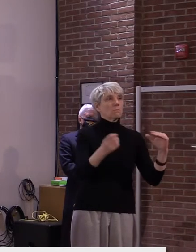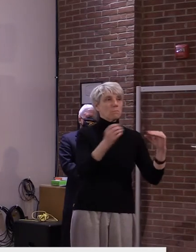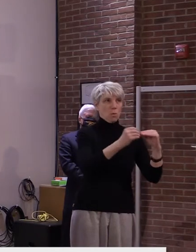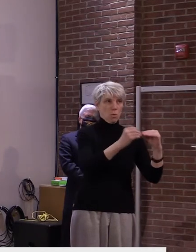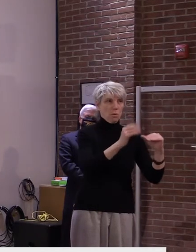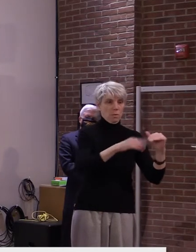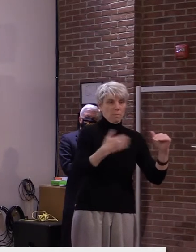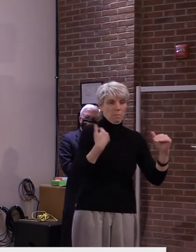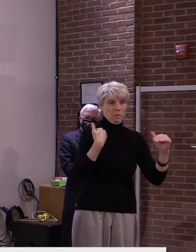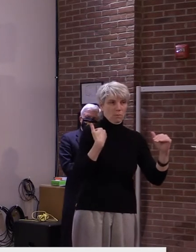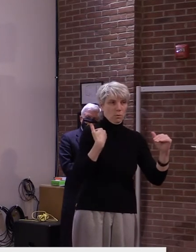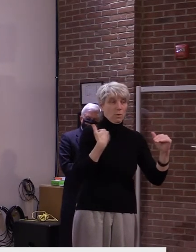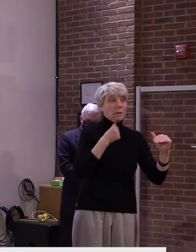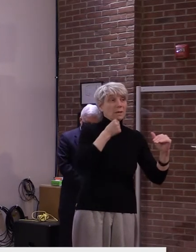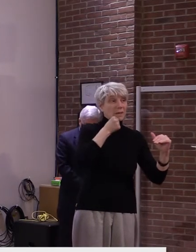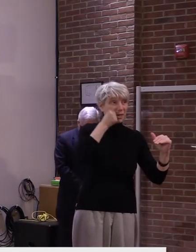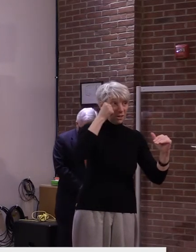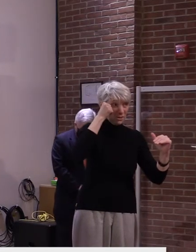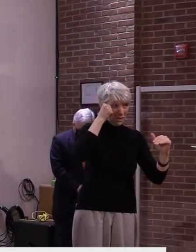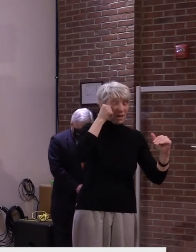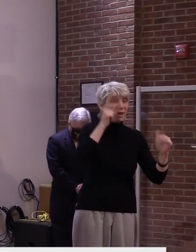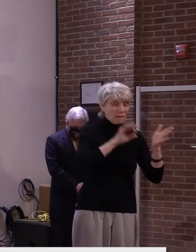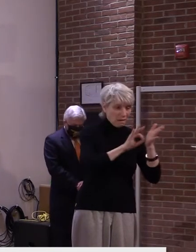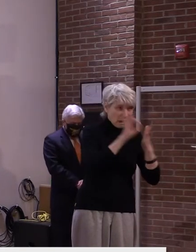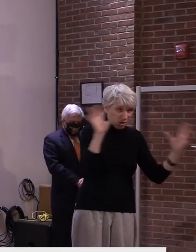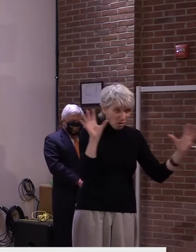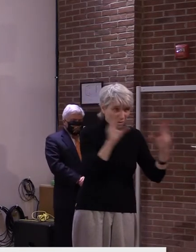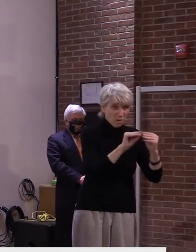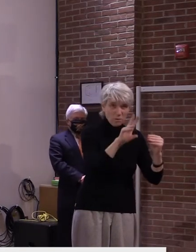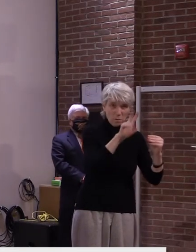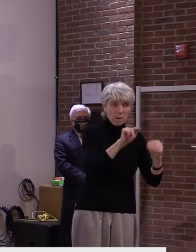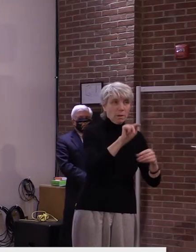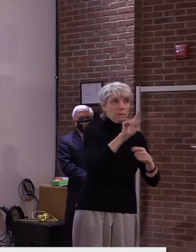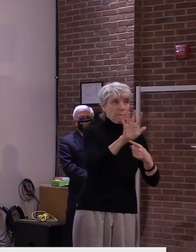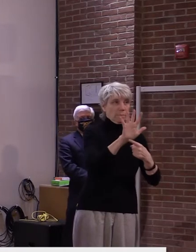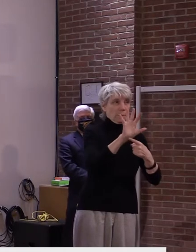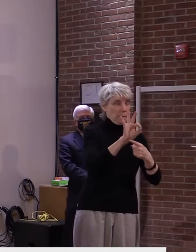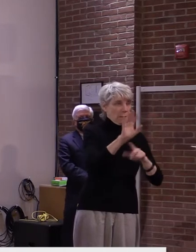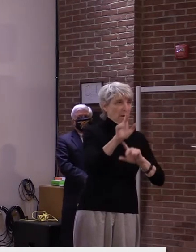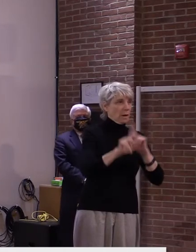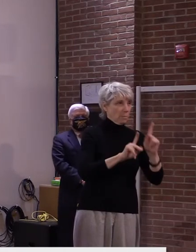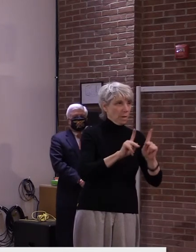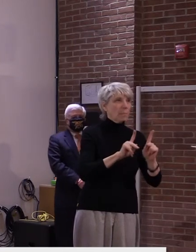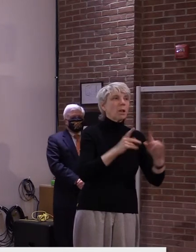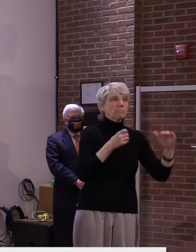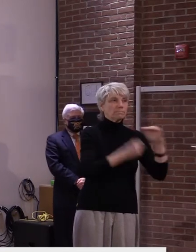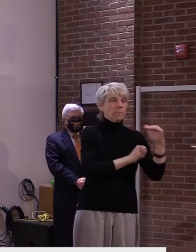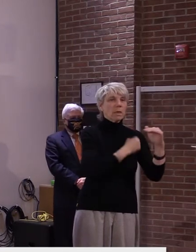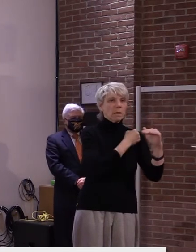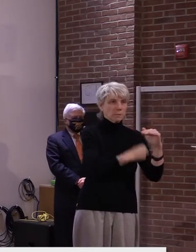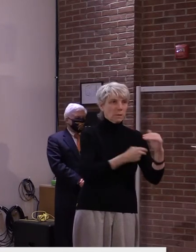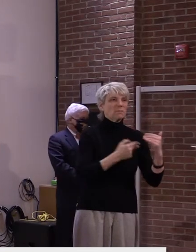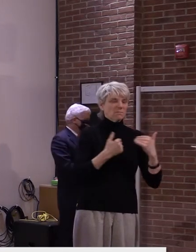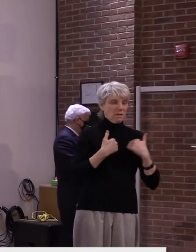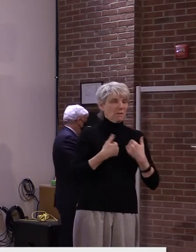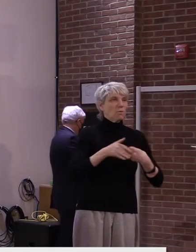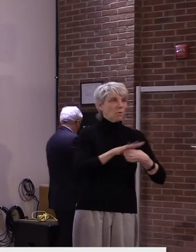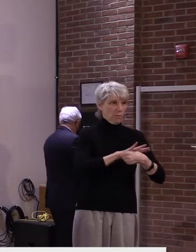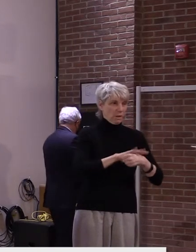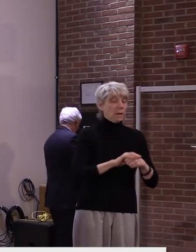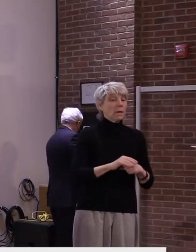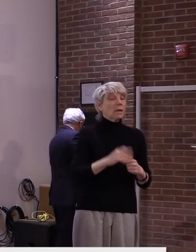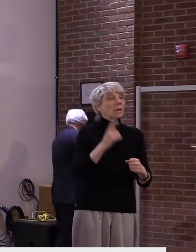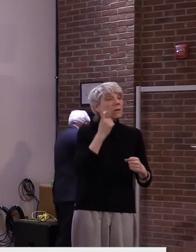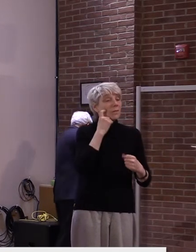report was 59 hospitalized patients. There's been a slight delay in my getting the numbers from this